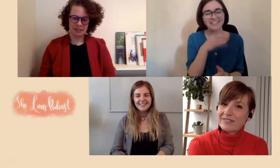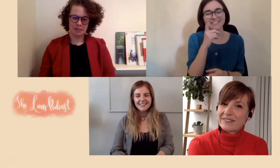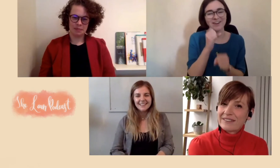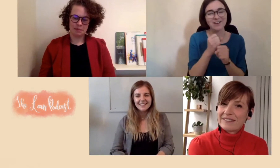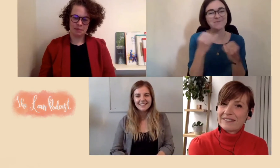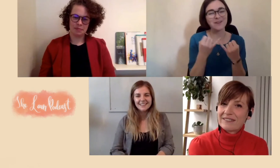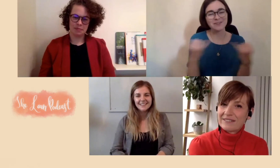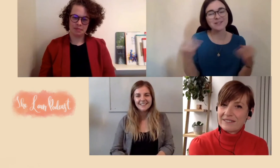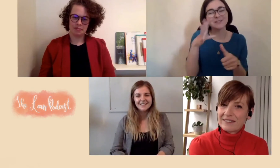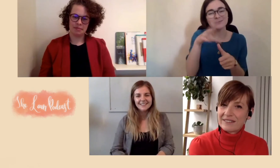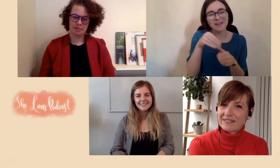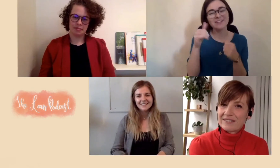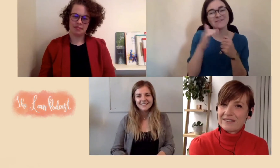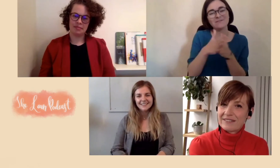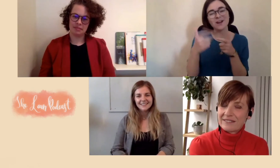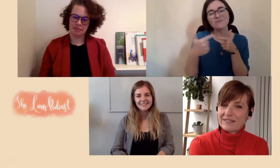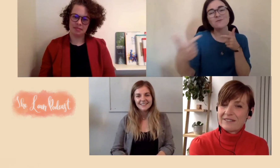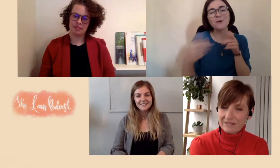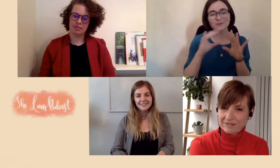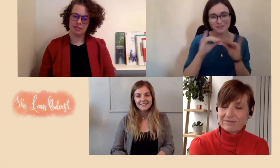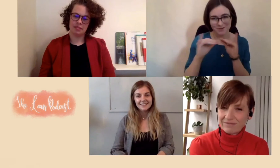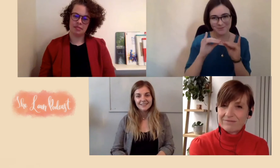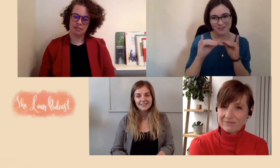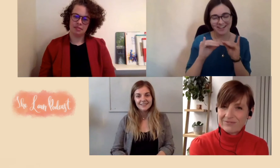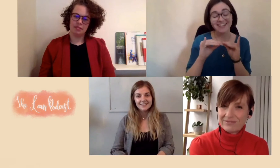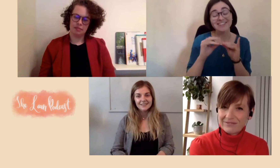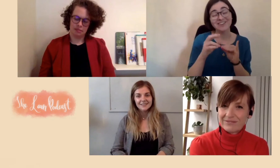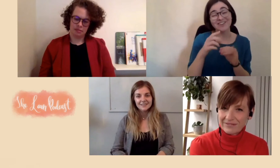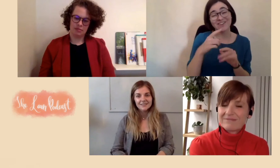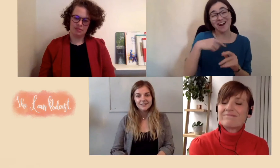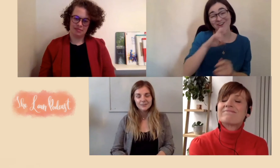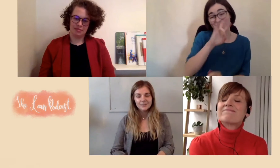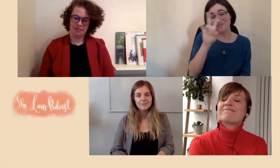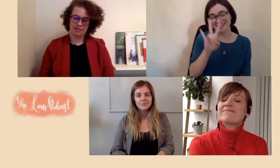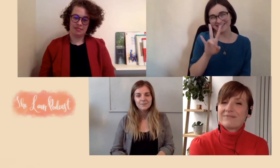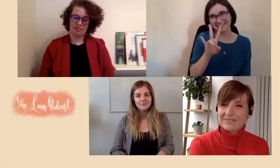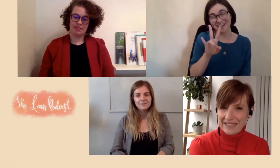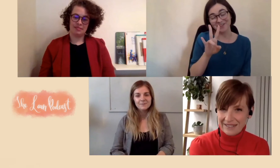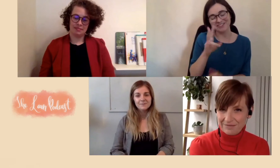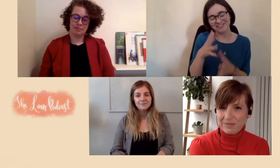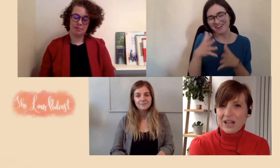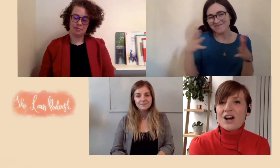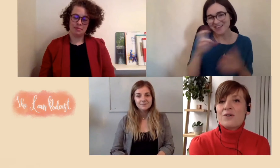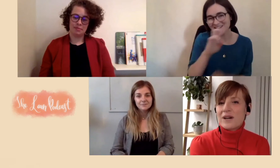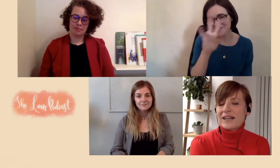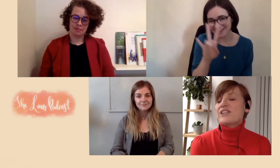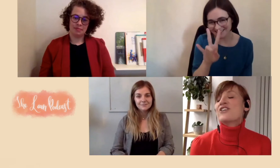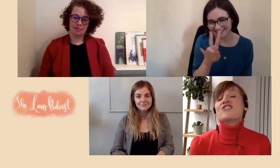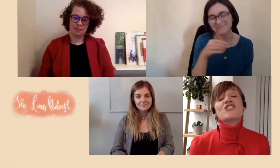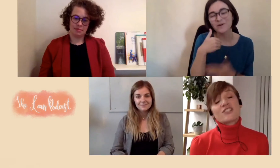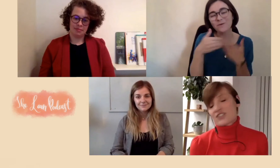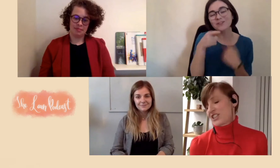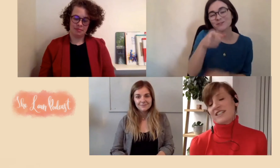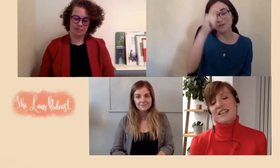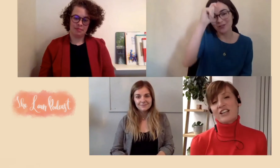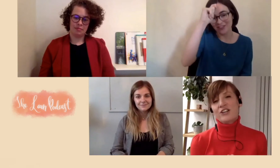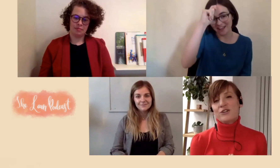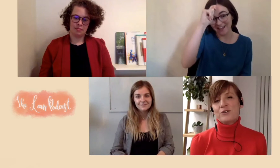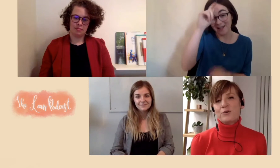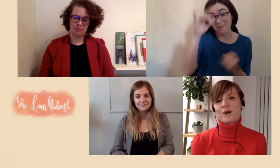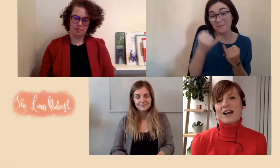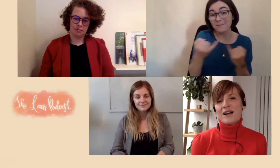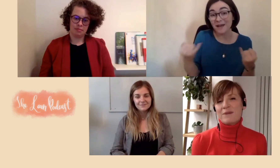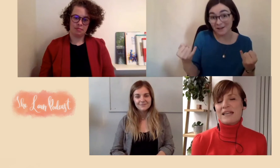How important it is to talk about boundaries, especially when it comes to remote work. So our question for you is quite a big question. What do you